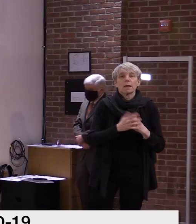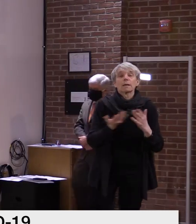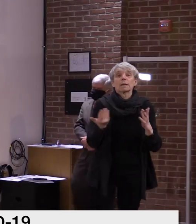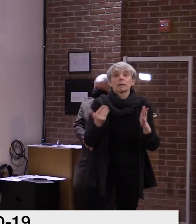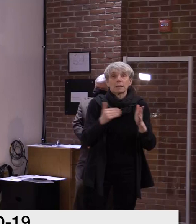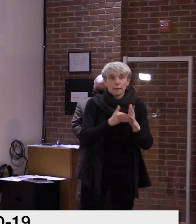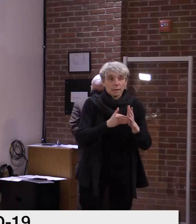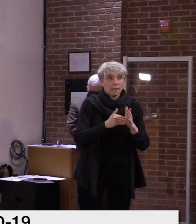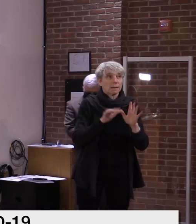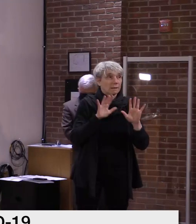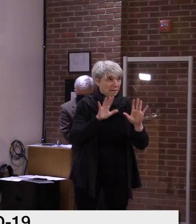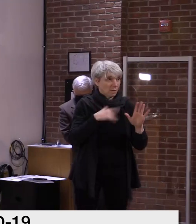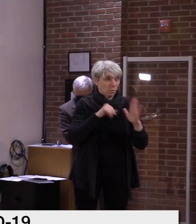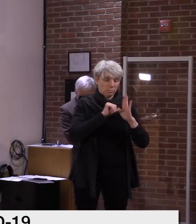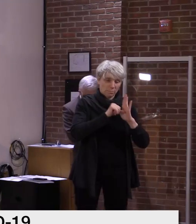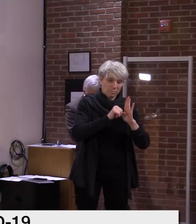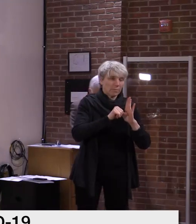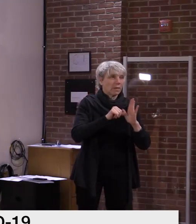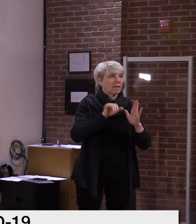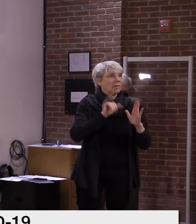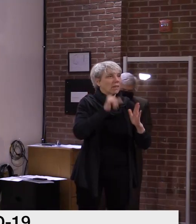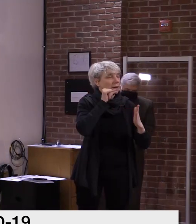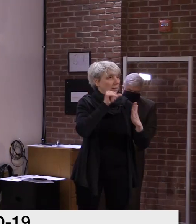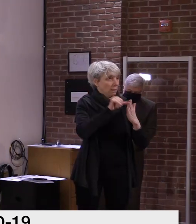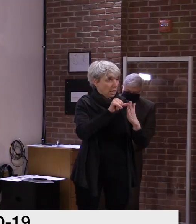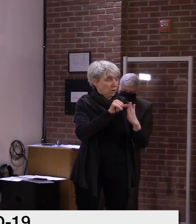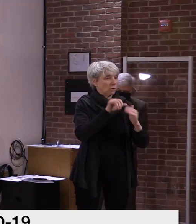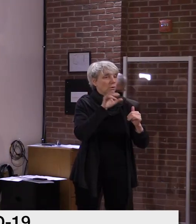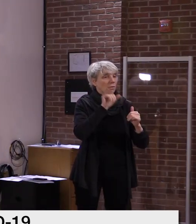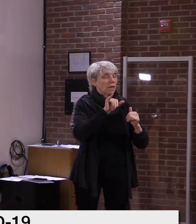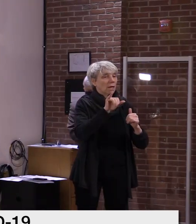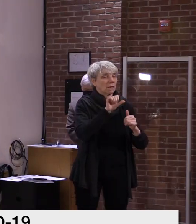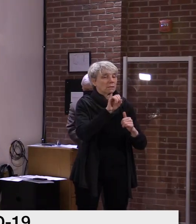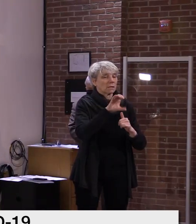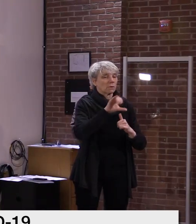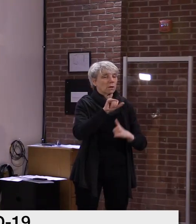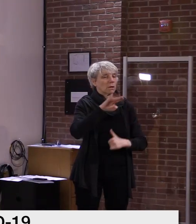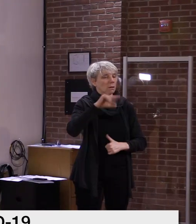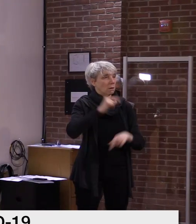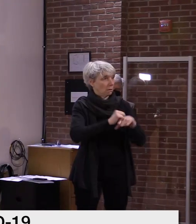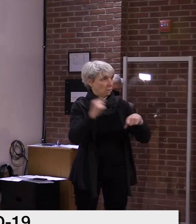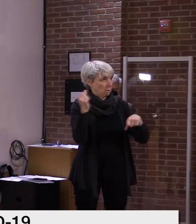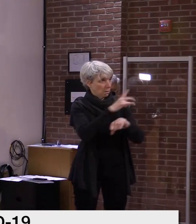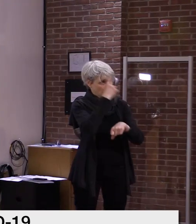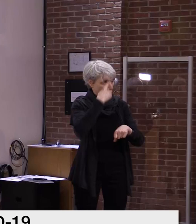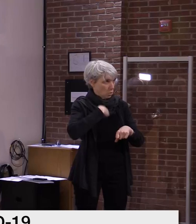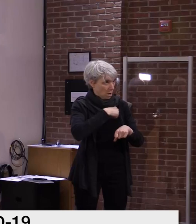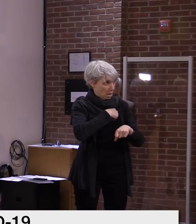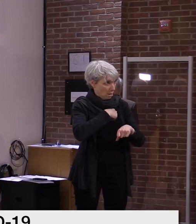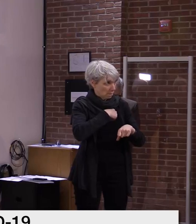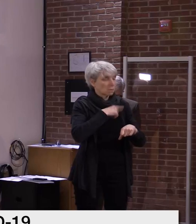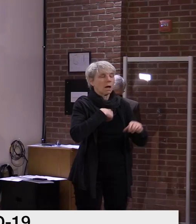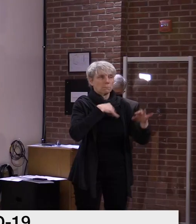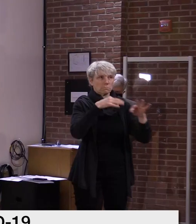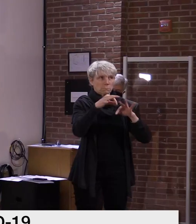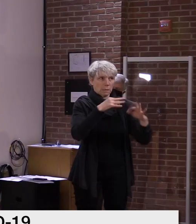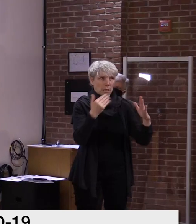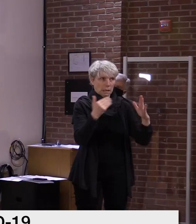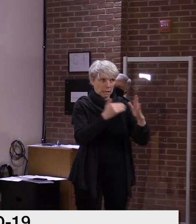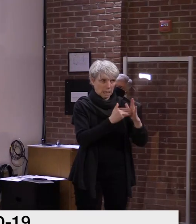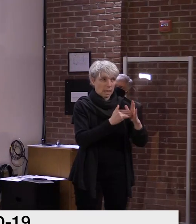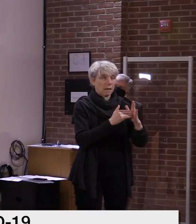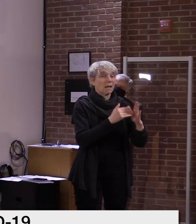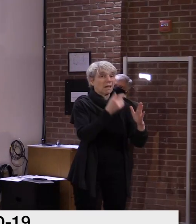would reiterate what the letter had said. And from my standpoint, we